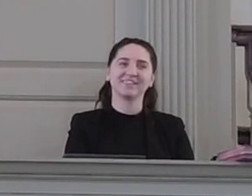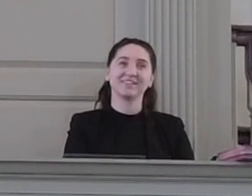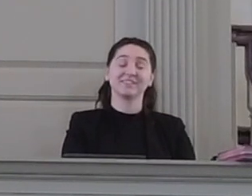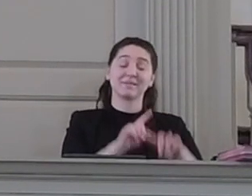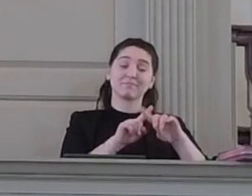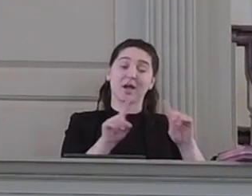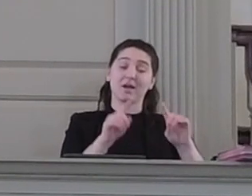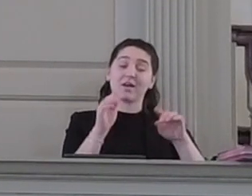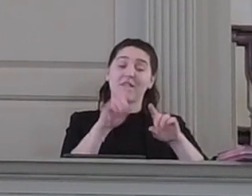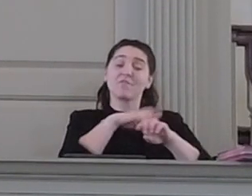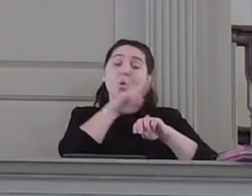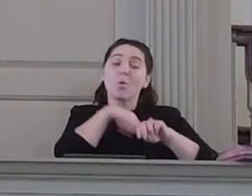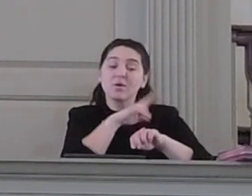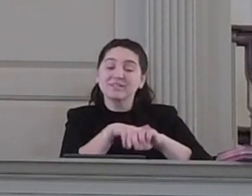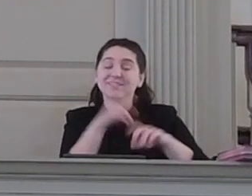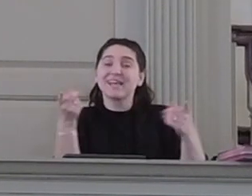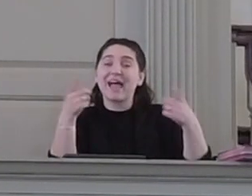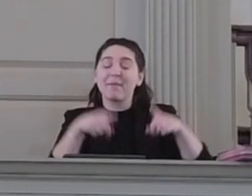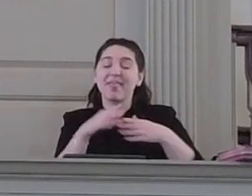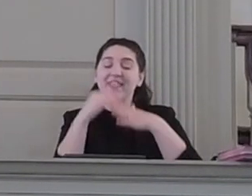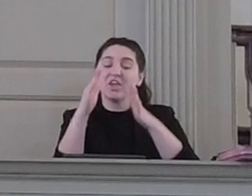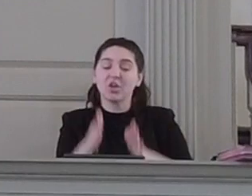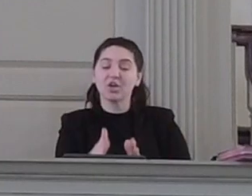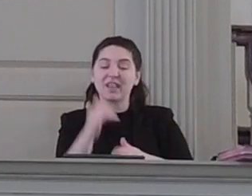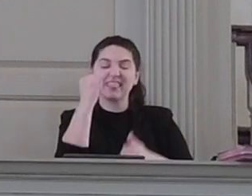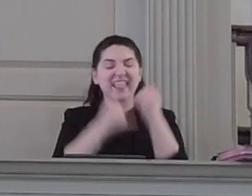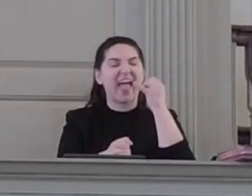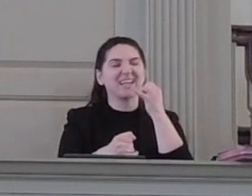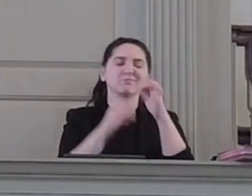But of course, the leaders finally had the last word.